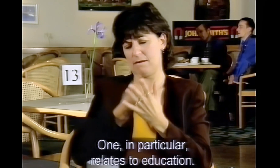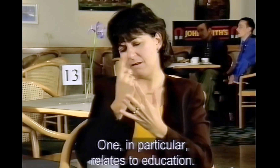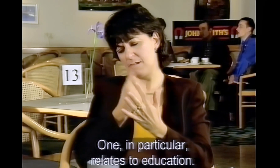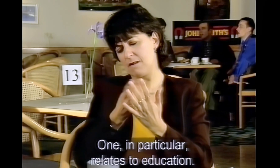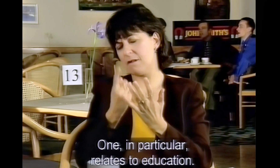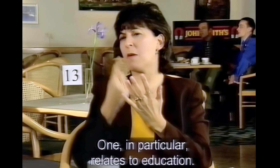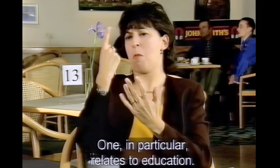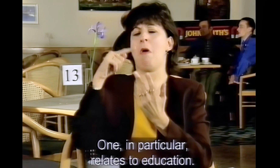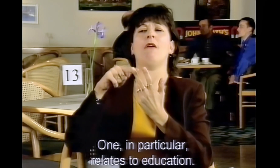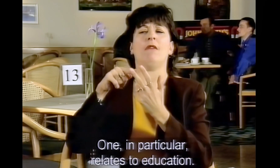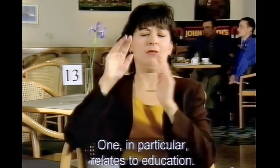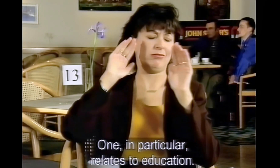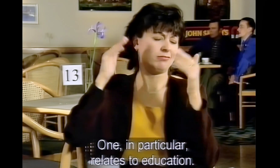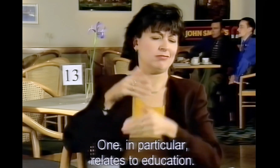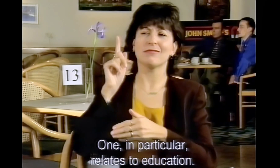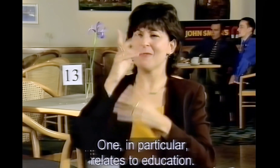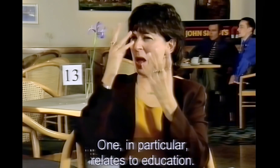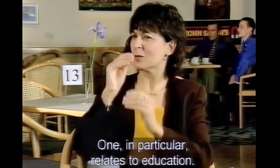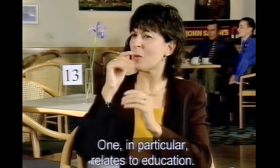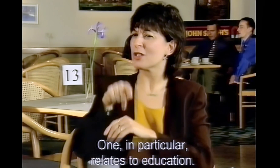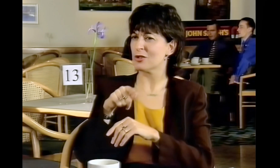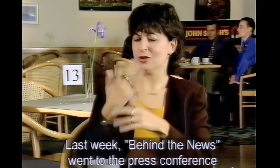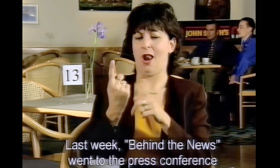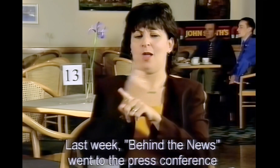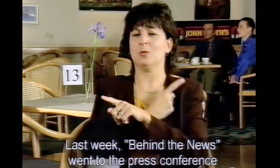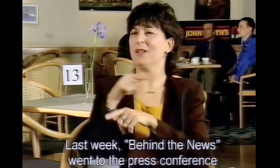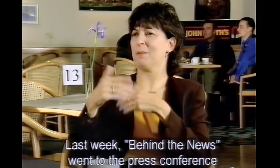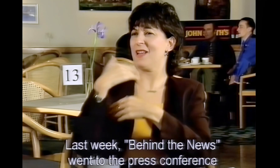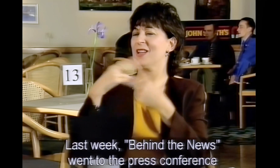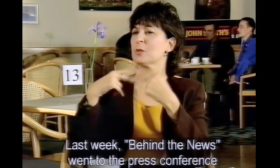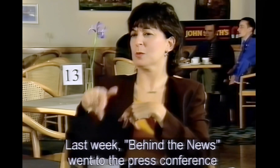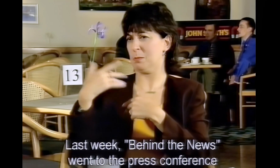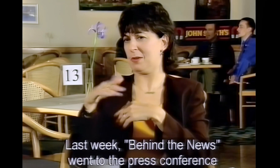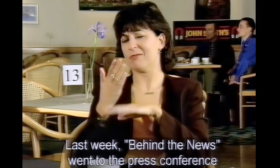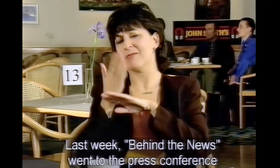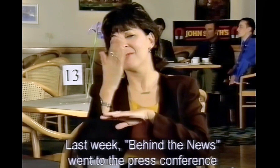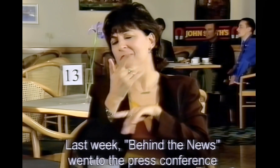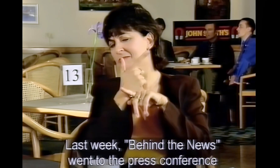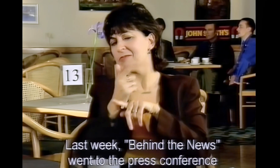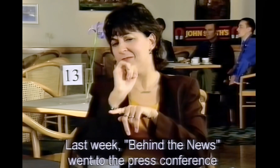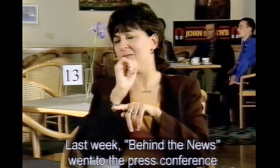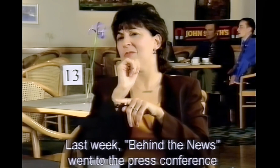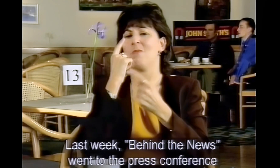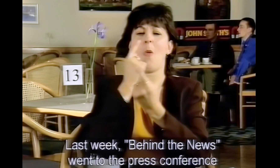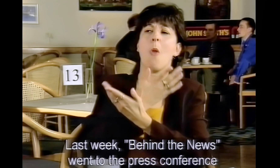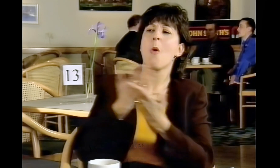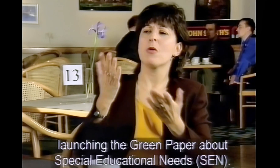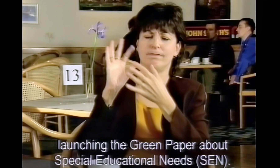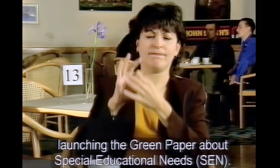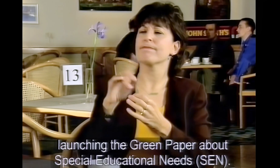in particular relates to education. Last week, Behind the News went to the press conference launching the